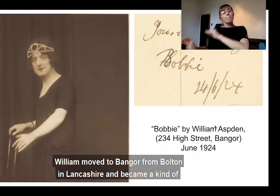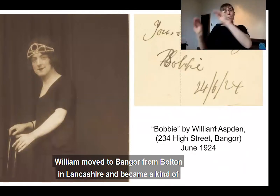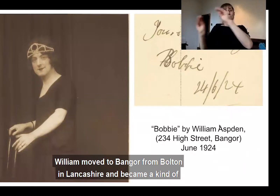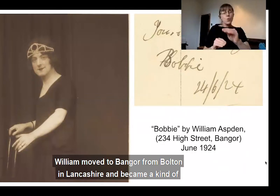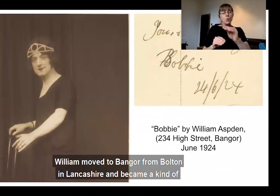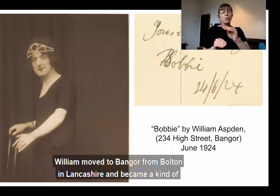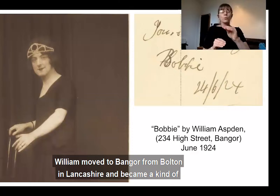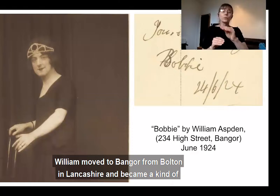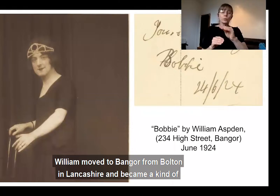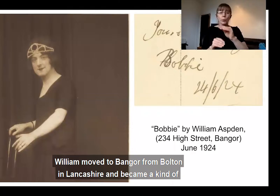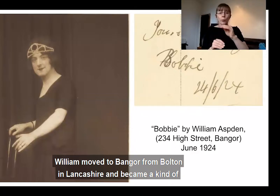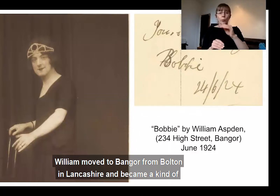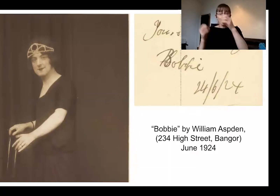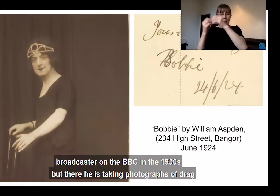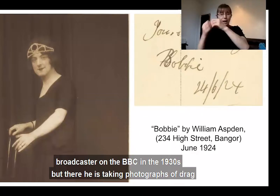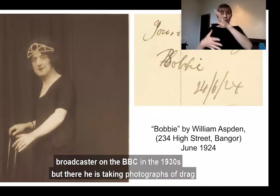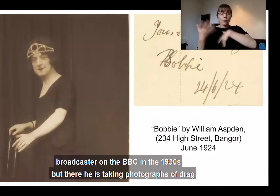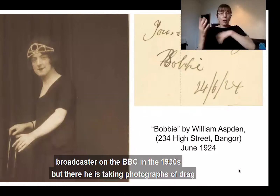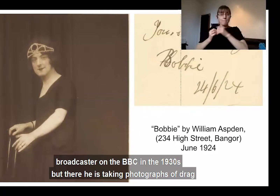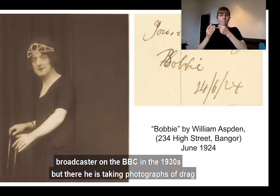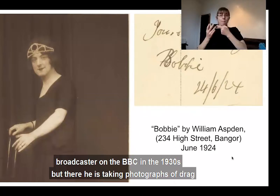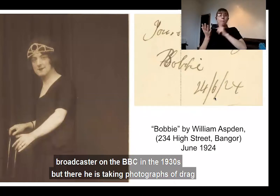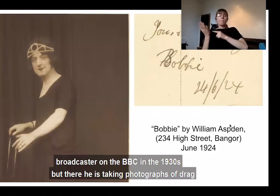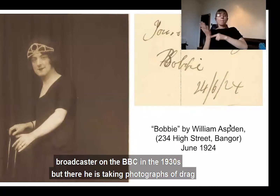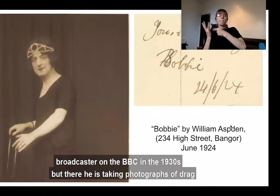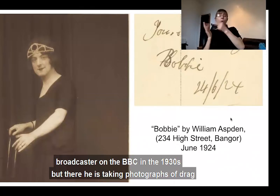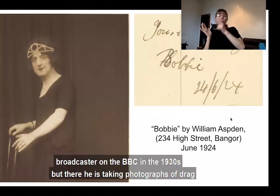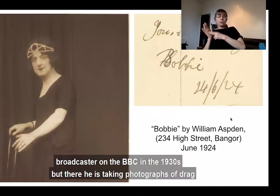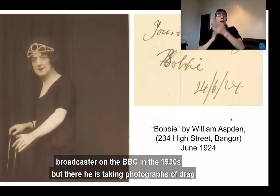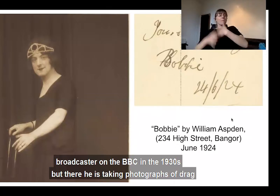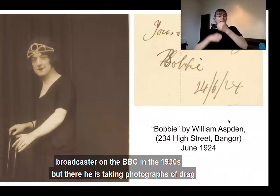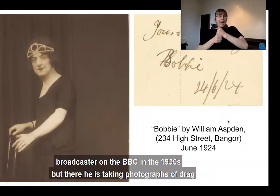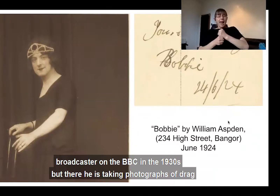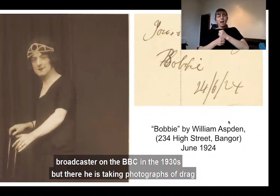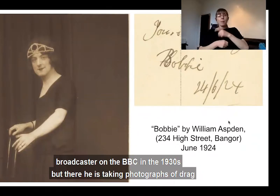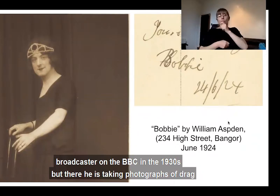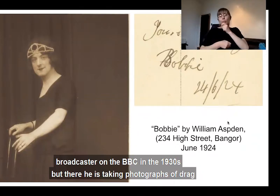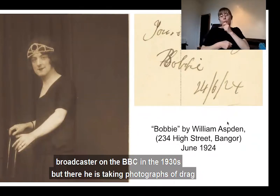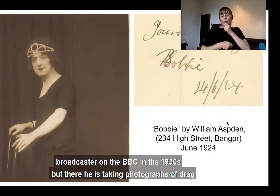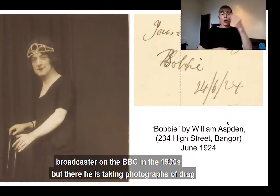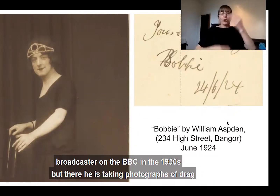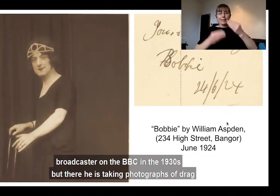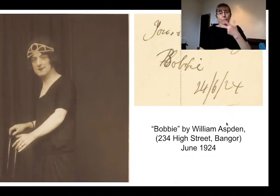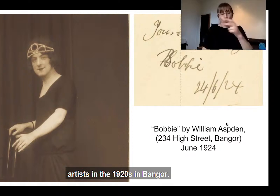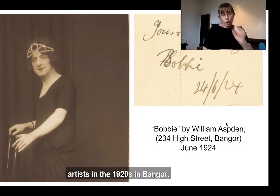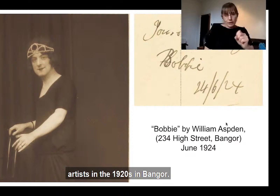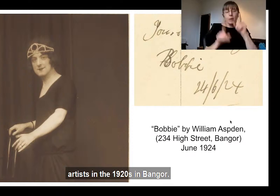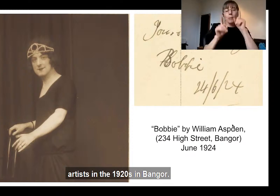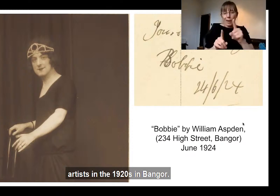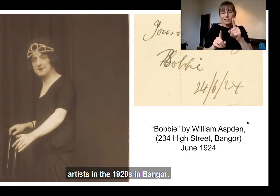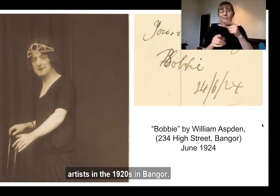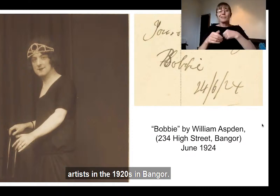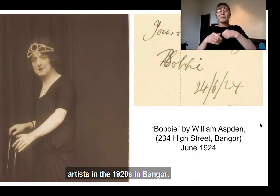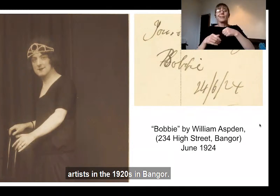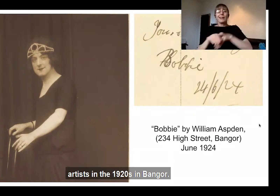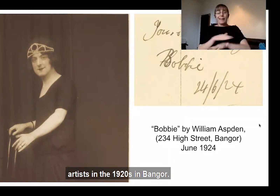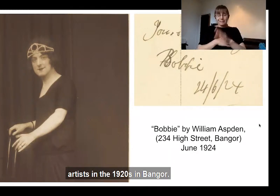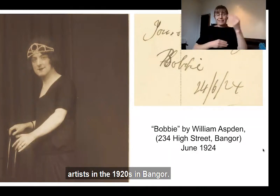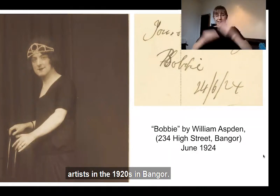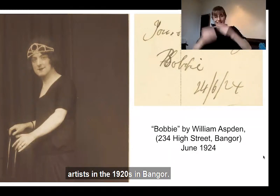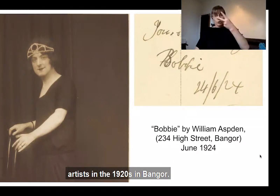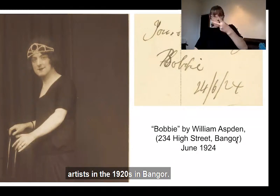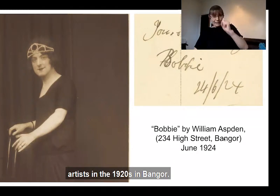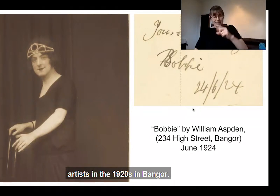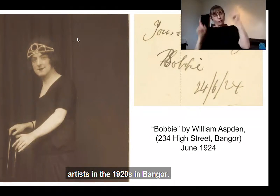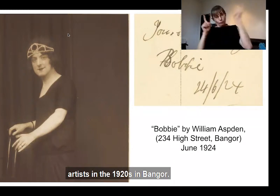in Lancashire and became a kind of broadcaster on the BBC in the 1930s. But there he is taking photographs of drag artists in the 1920s